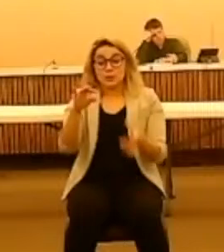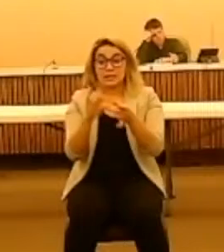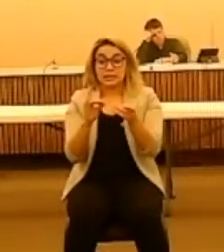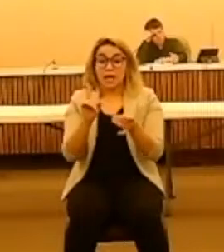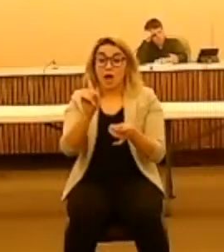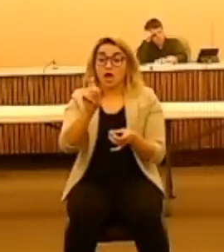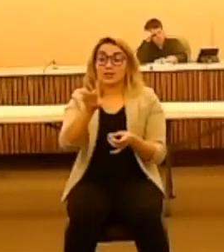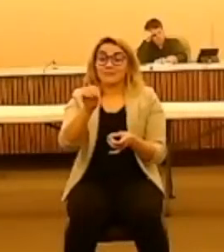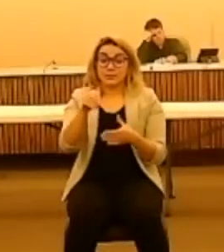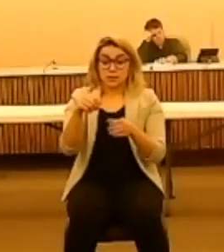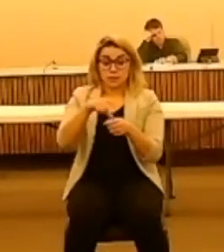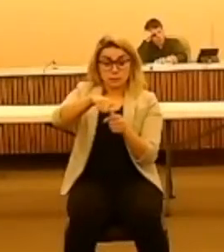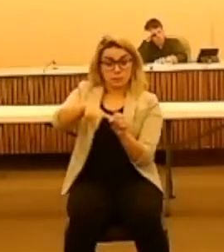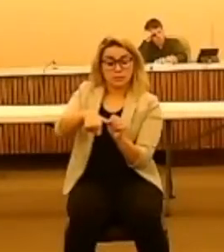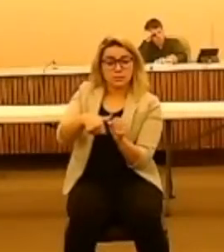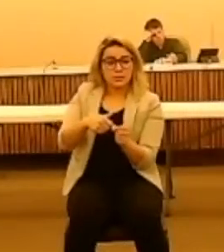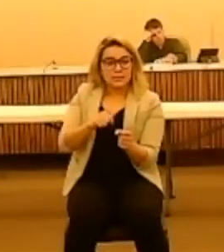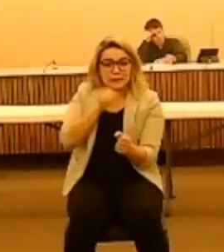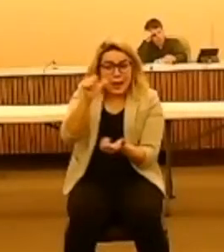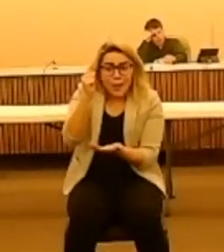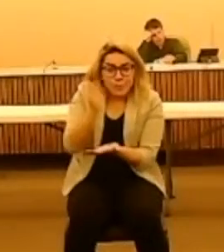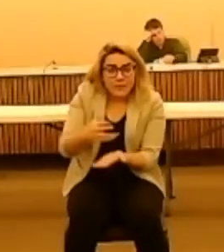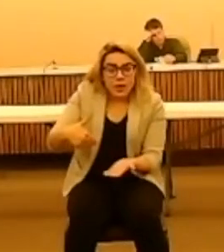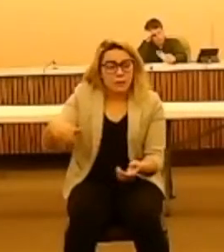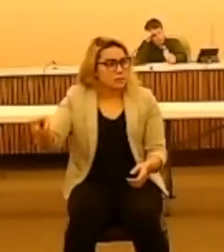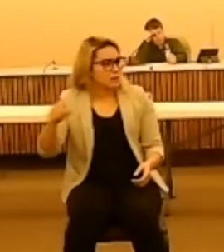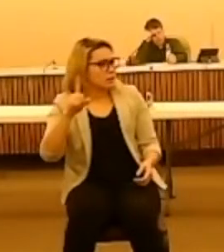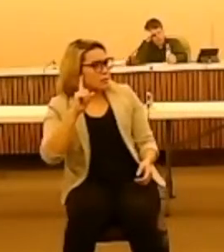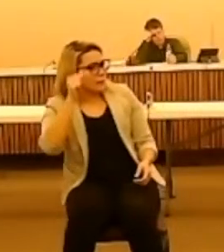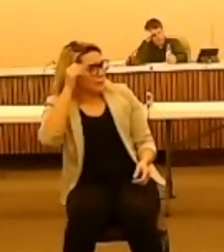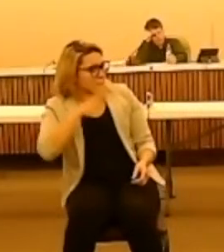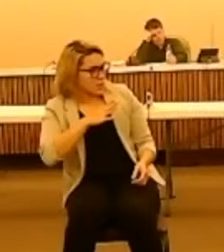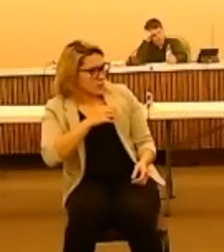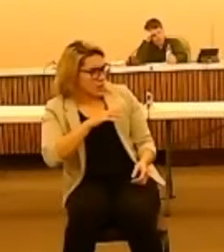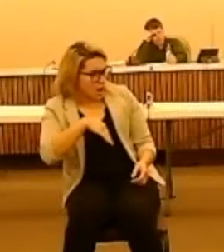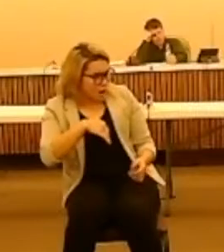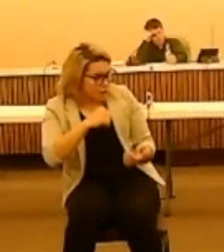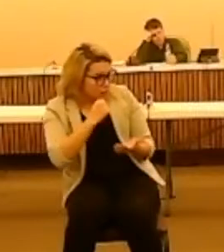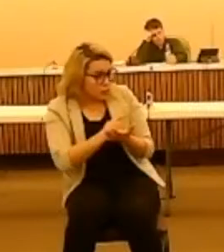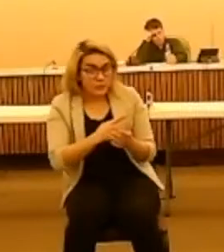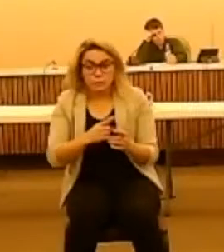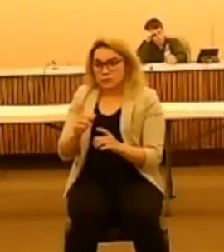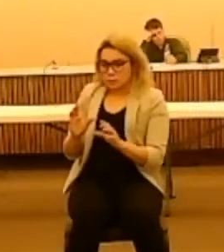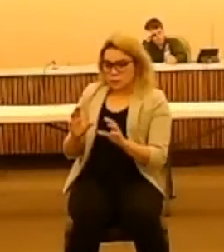Was it not just approved? No. It was not approved. No, we just had the public hearing.